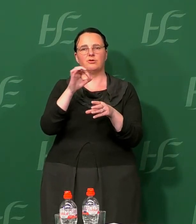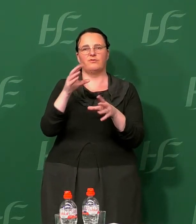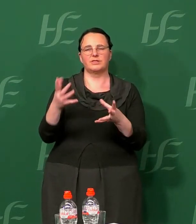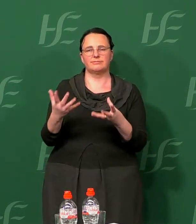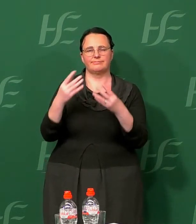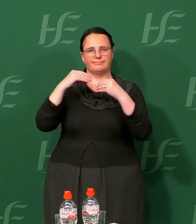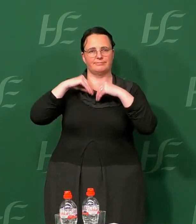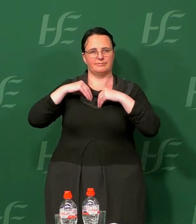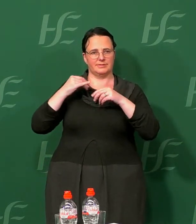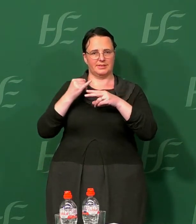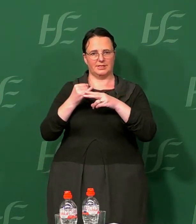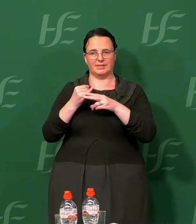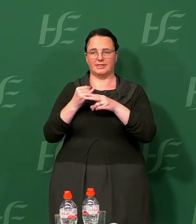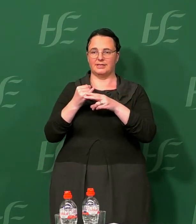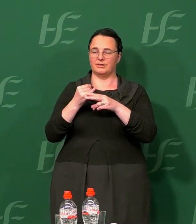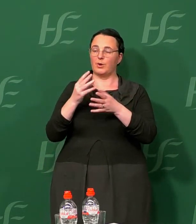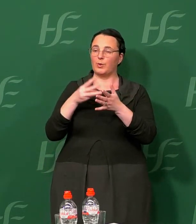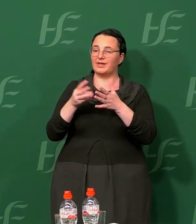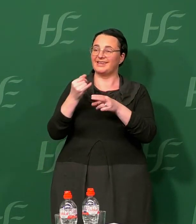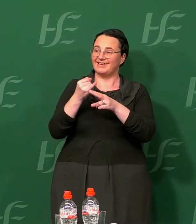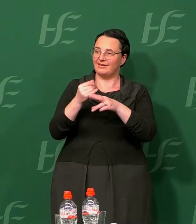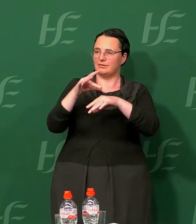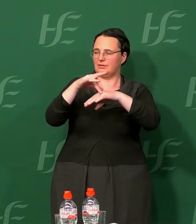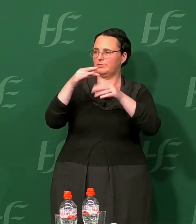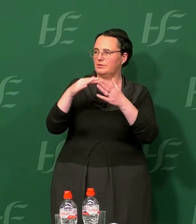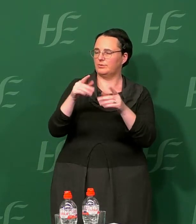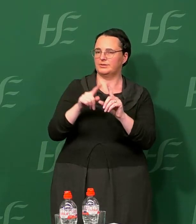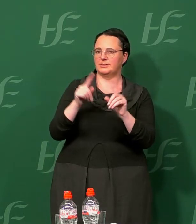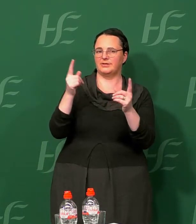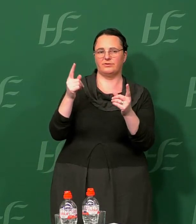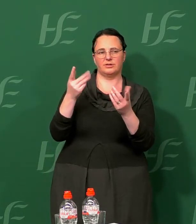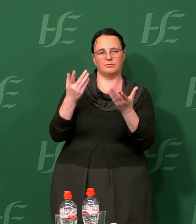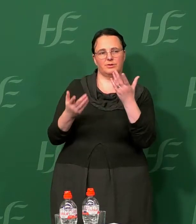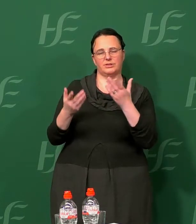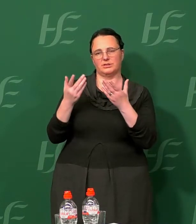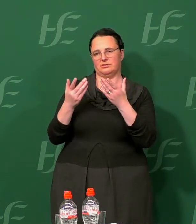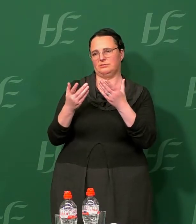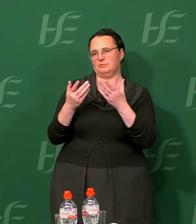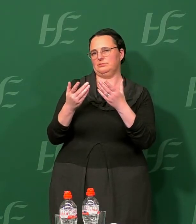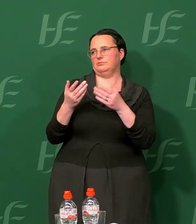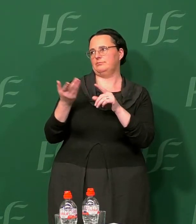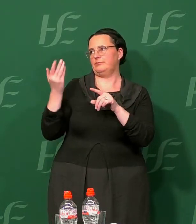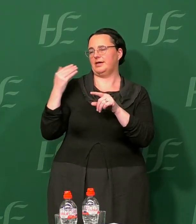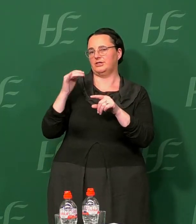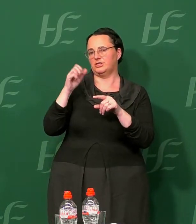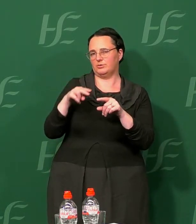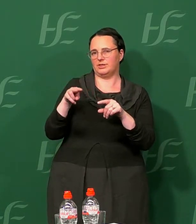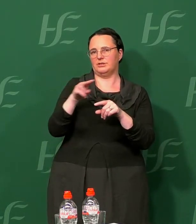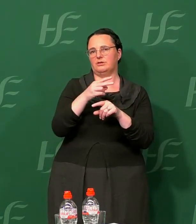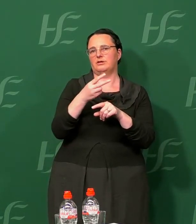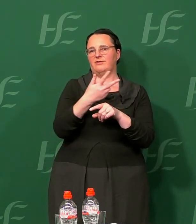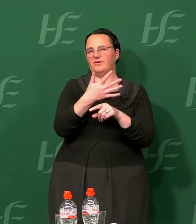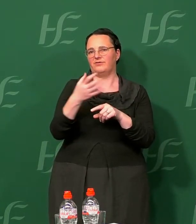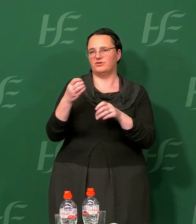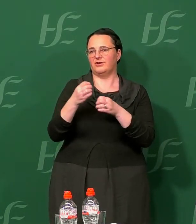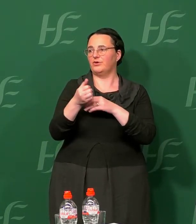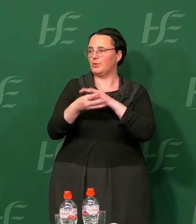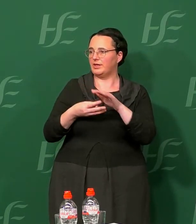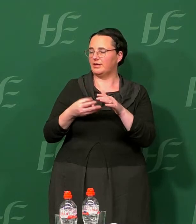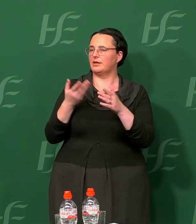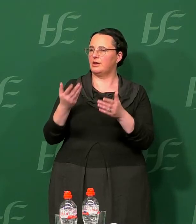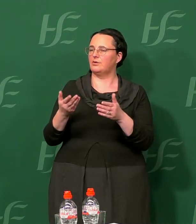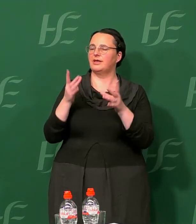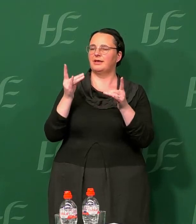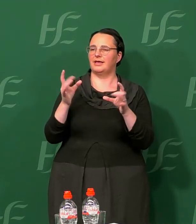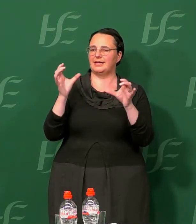double figures. When way back in January, Richard, you recall, we were seeing over 500 a week. We're seeing much lower numbers of